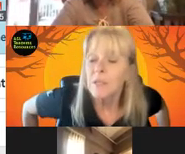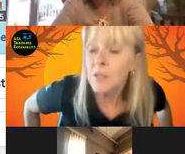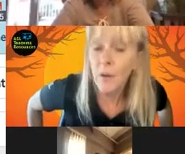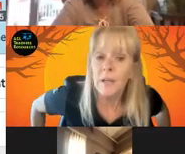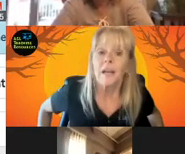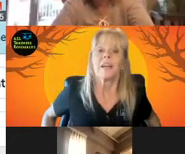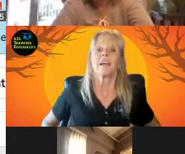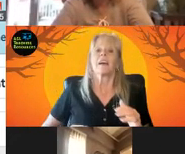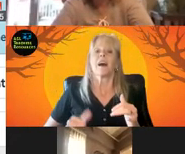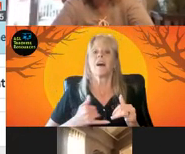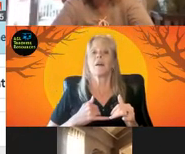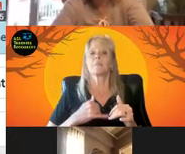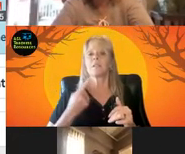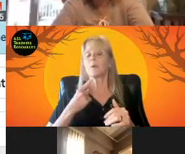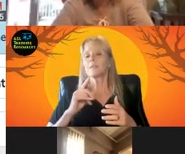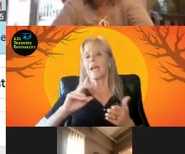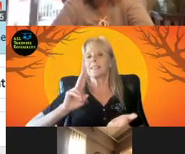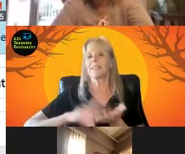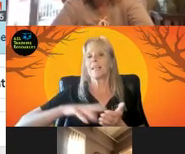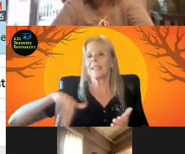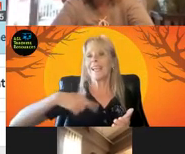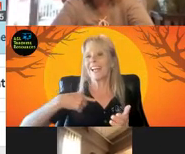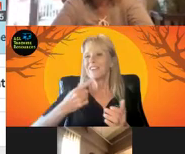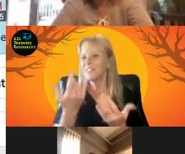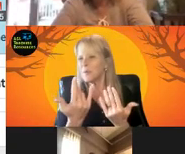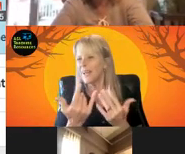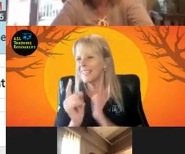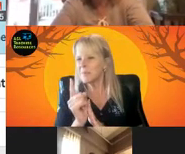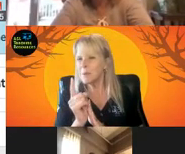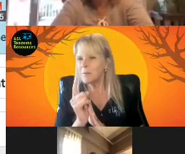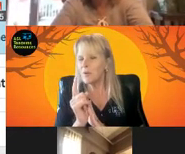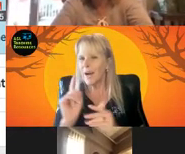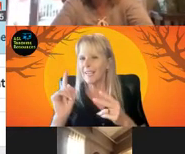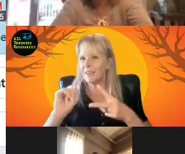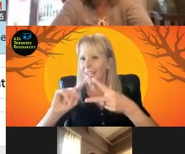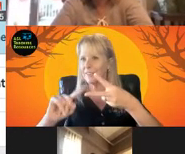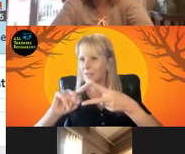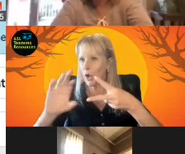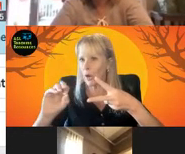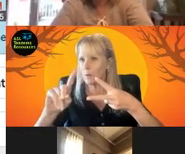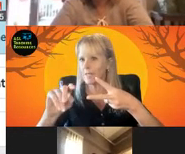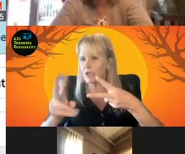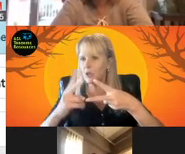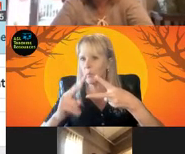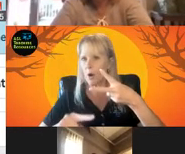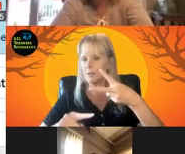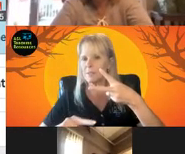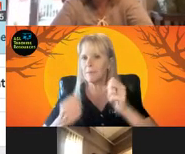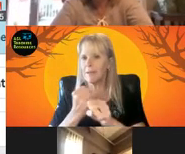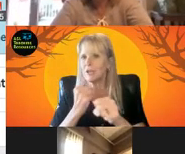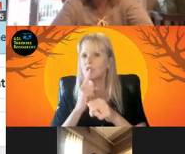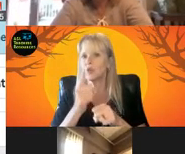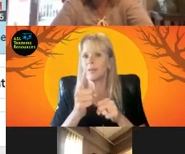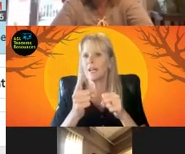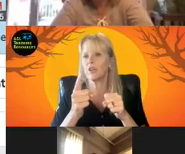Okay, so someone had signed in late. I usually wait a little bit before I give the codes in 2 parts